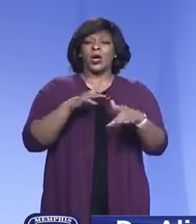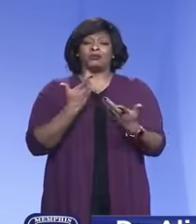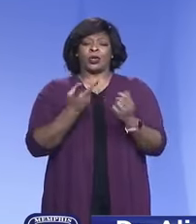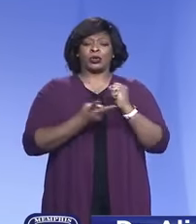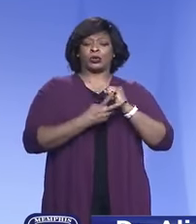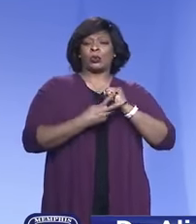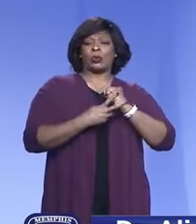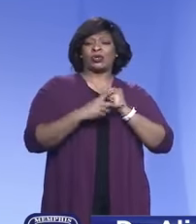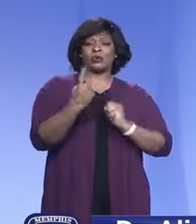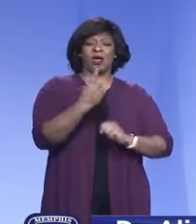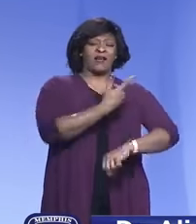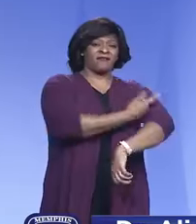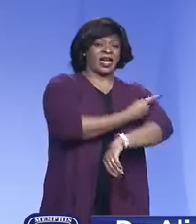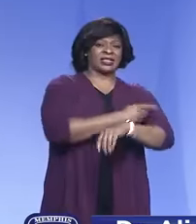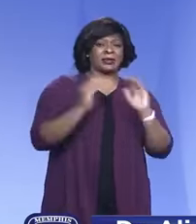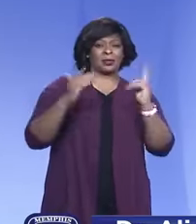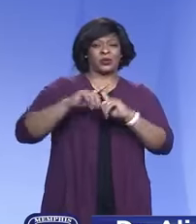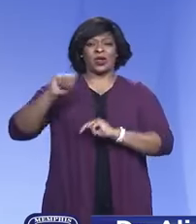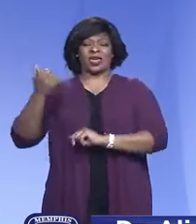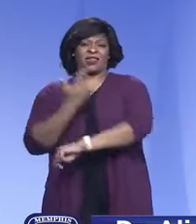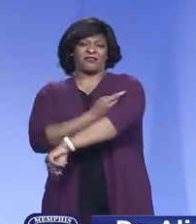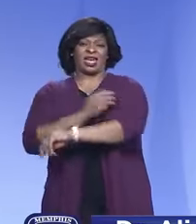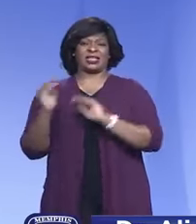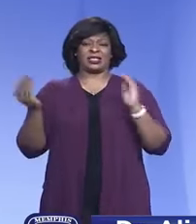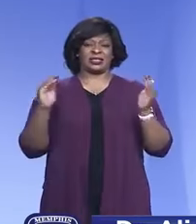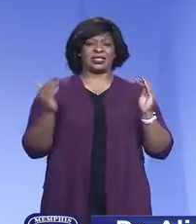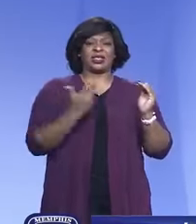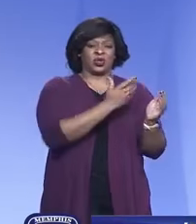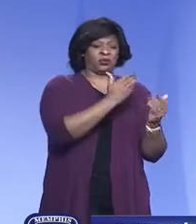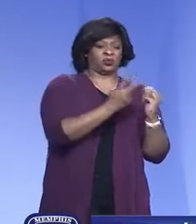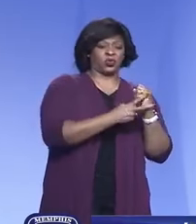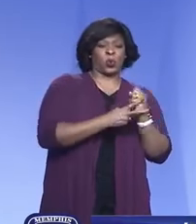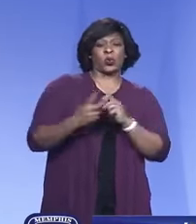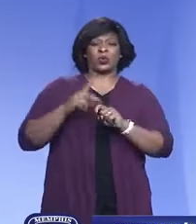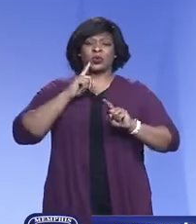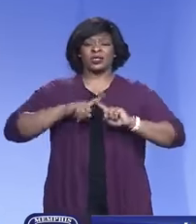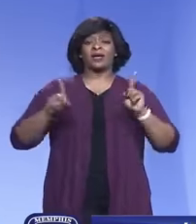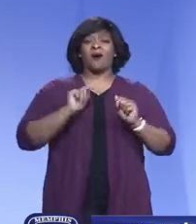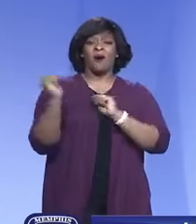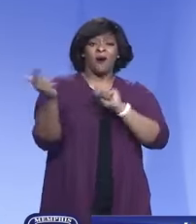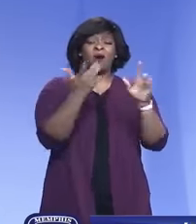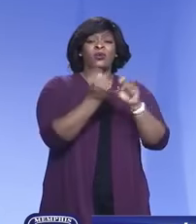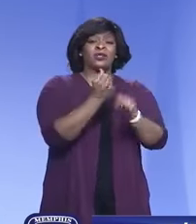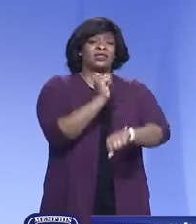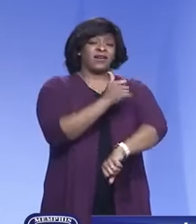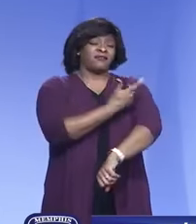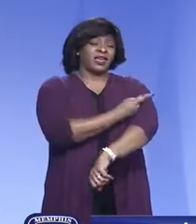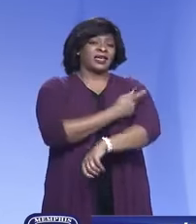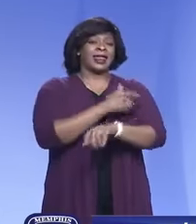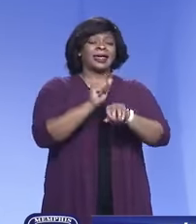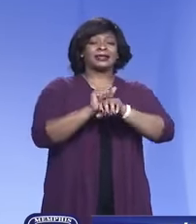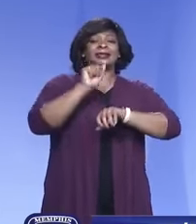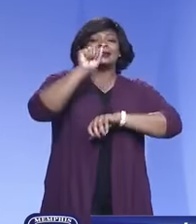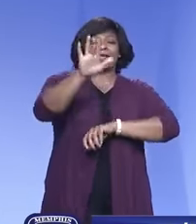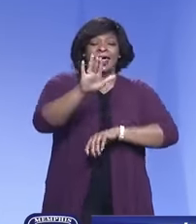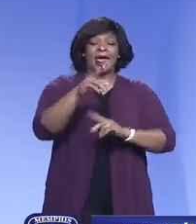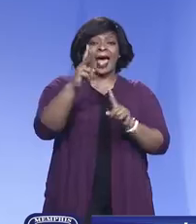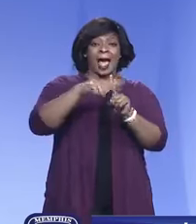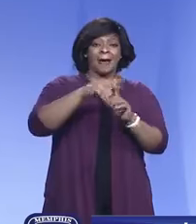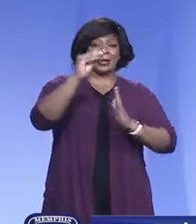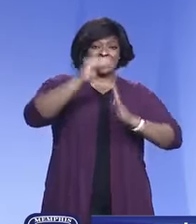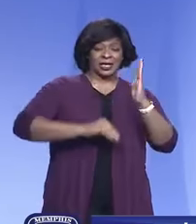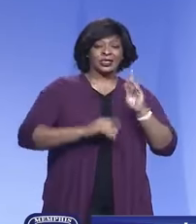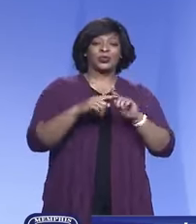one vaccine over another. All of us who are receiving vaccine had to send in an application to the state